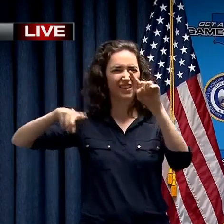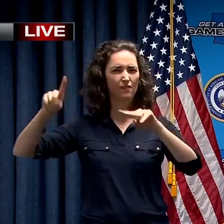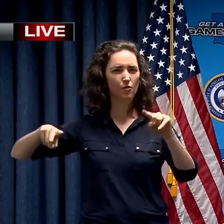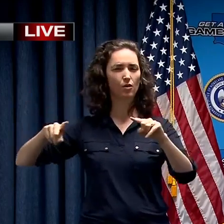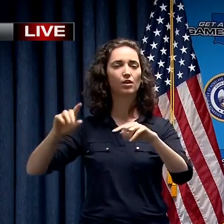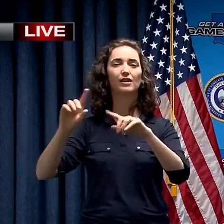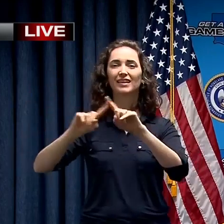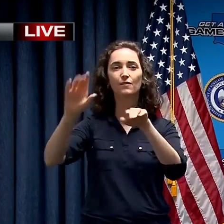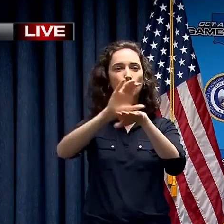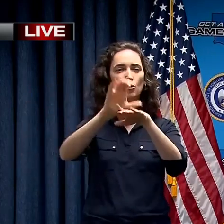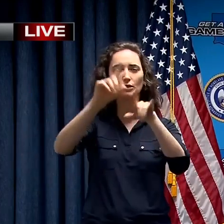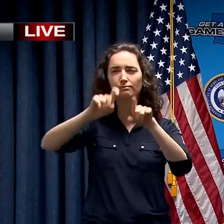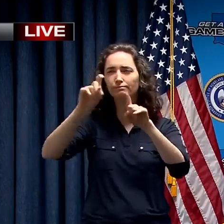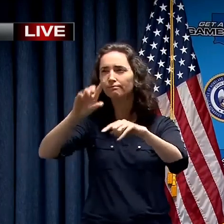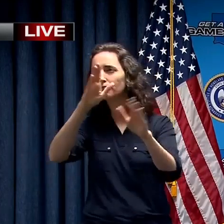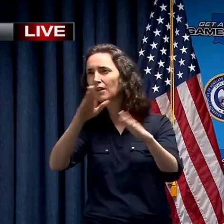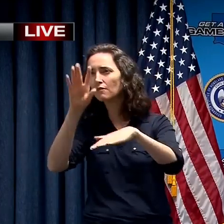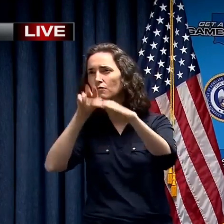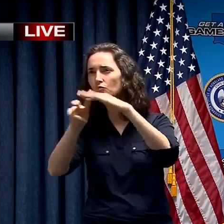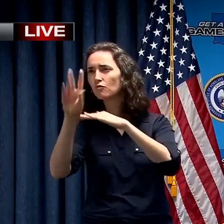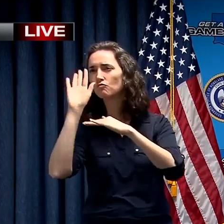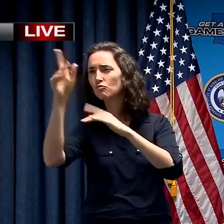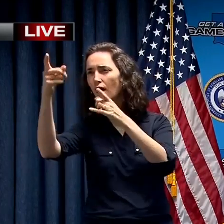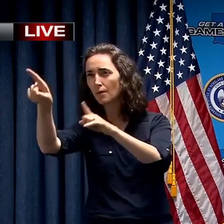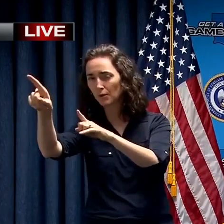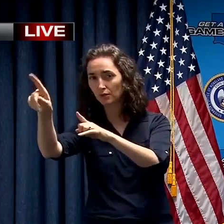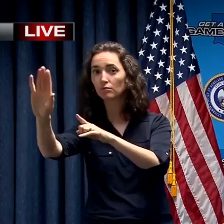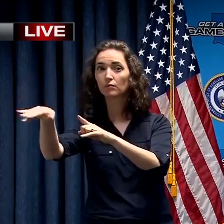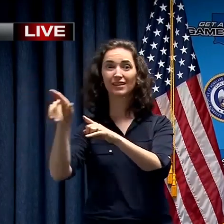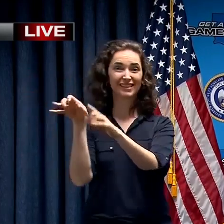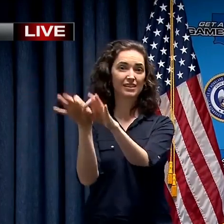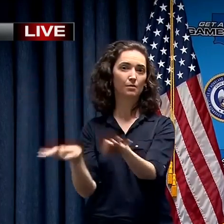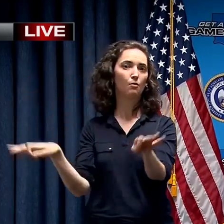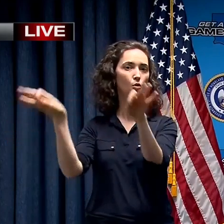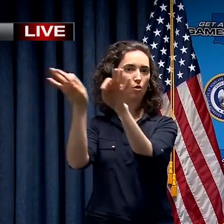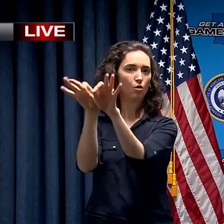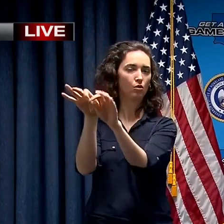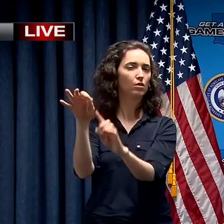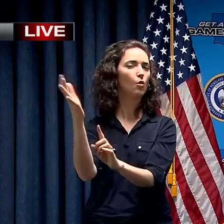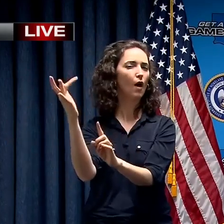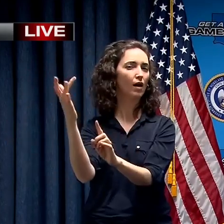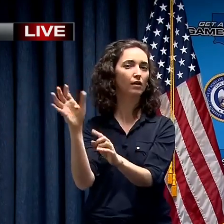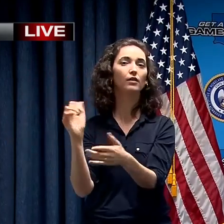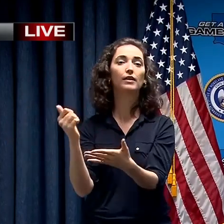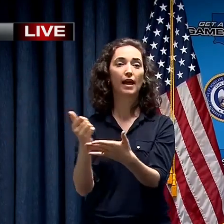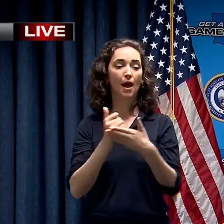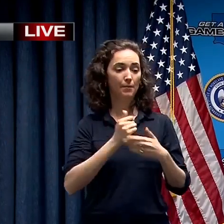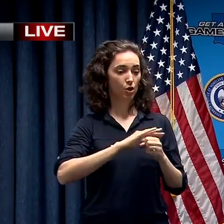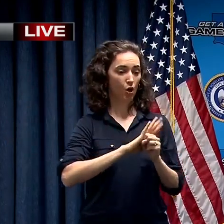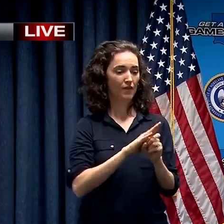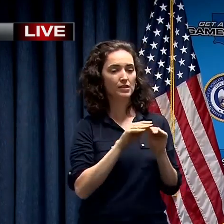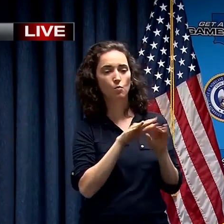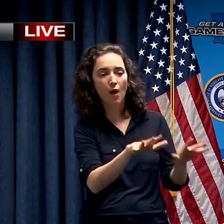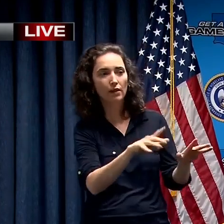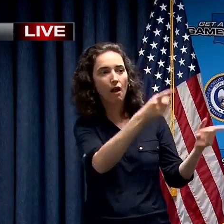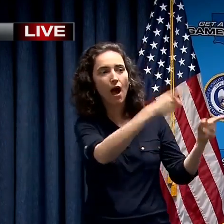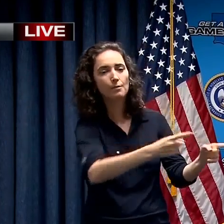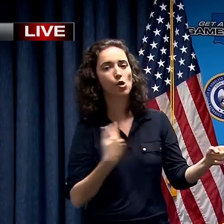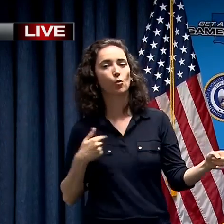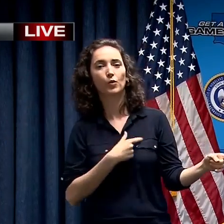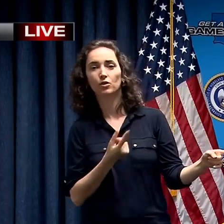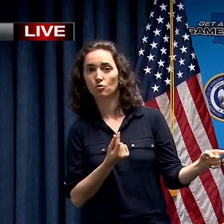I recall. But it's essential that we use modeling to determine how we can best respond to COVID, but also to illustrate to the